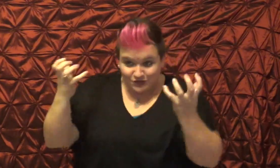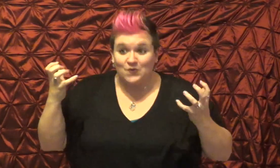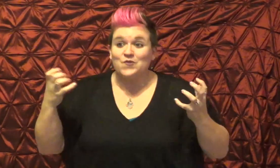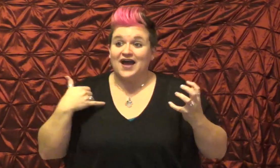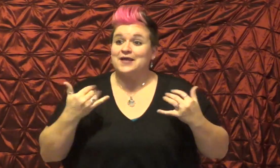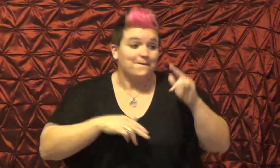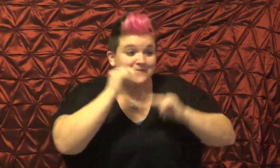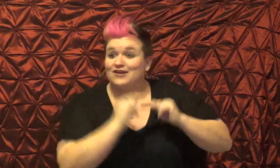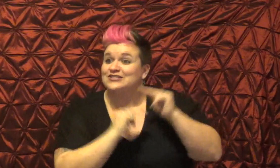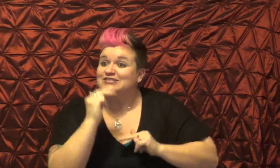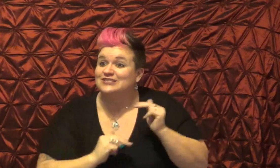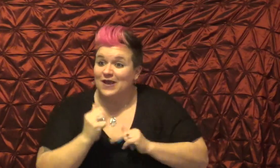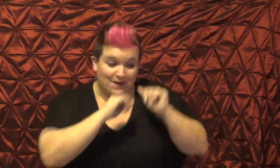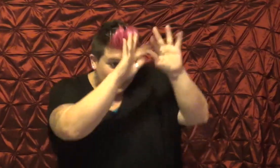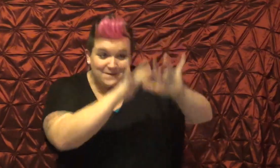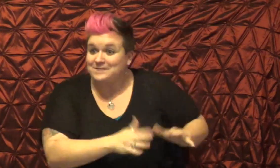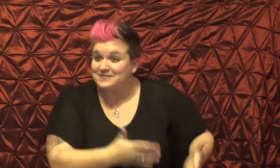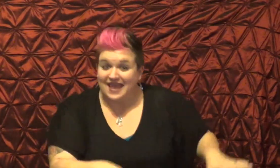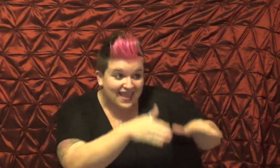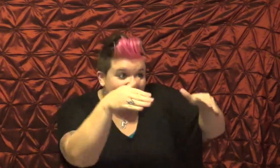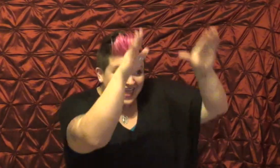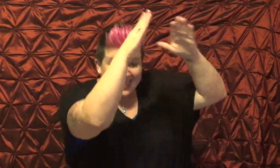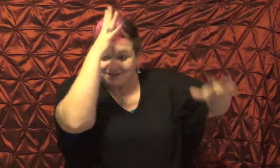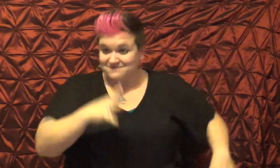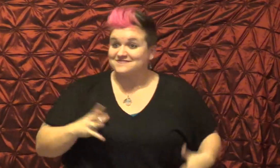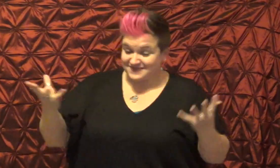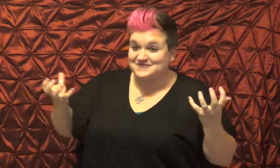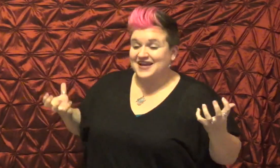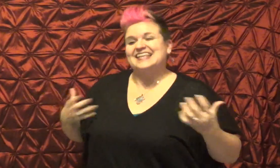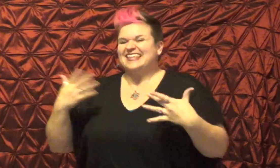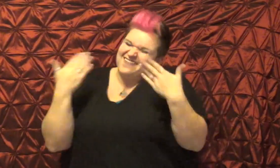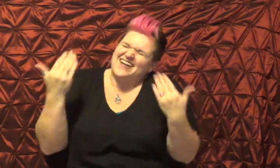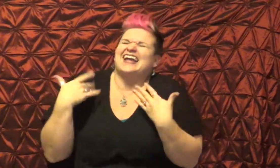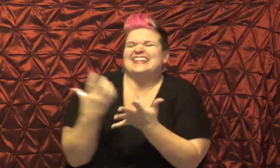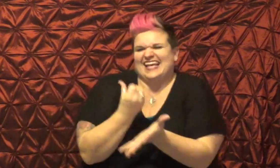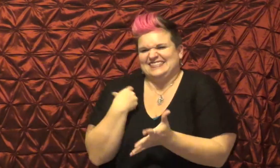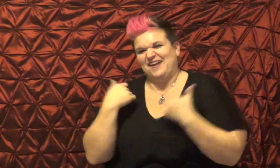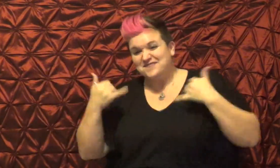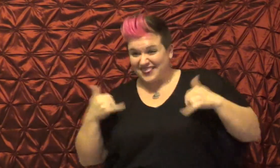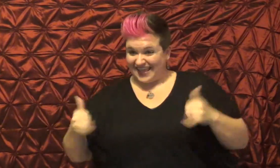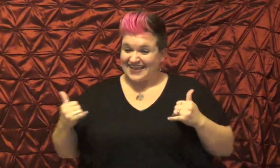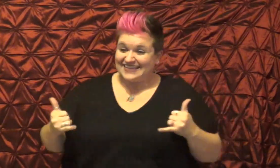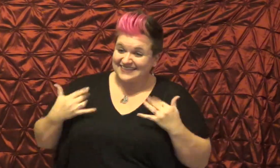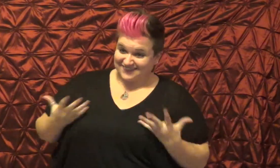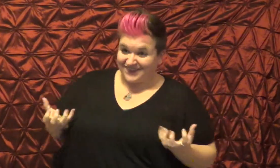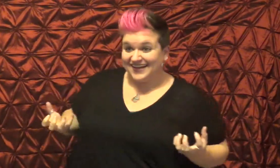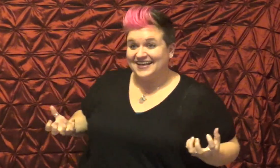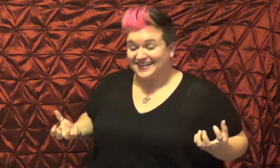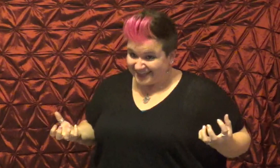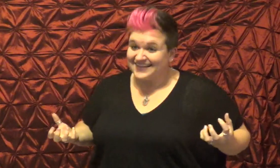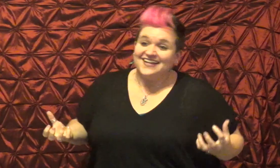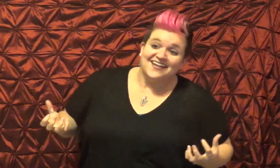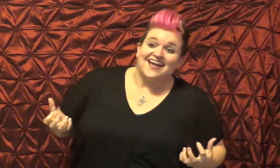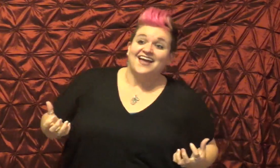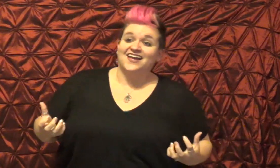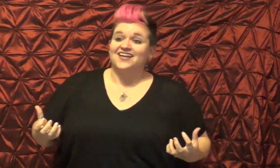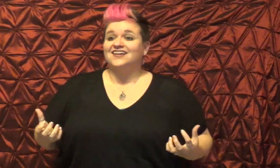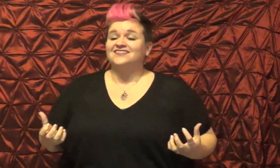Do you want to build a snowman? Come on, let's go and play. I never see